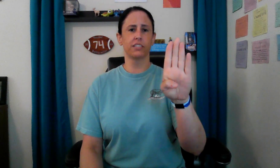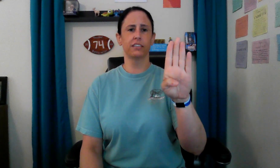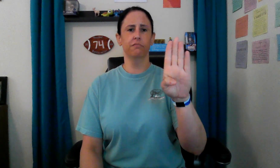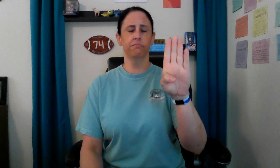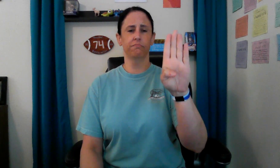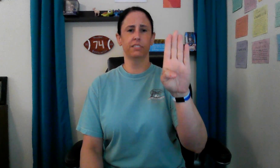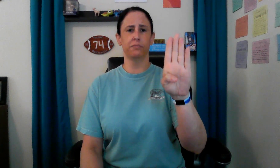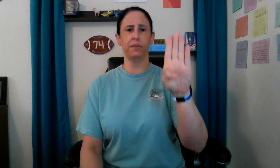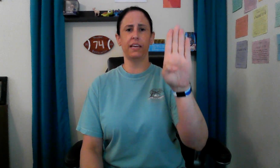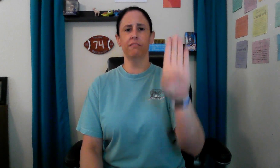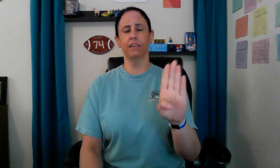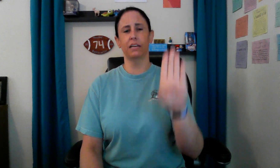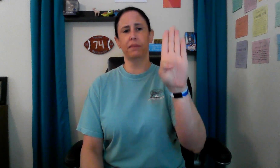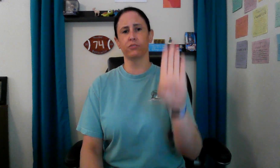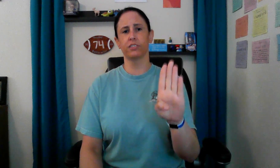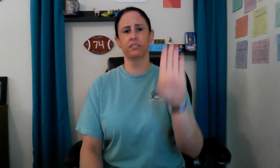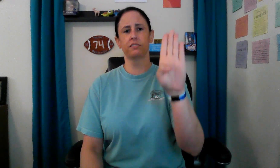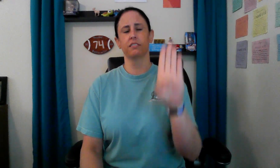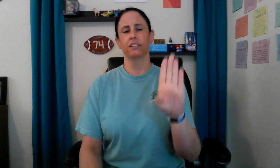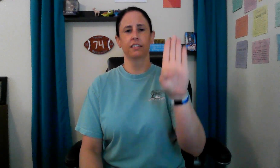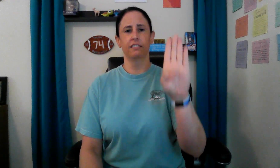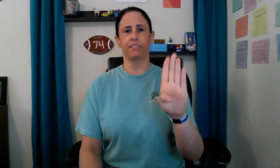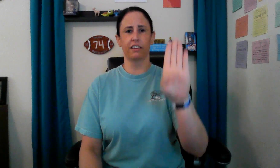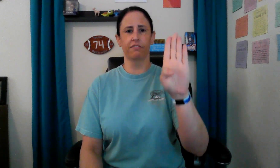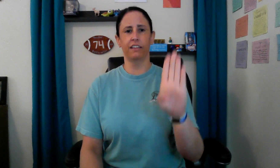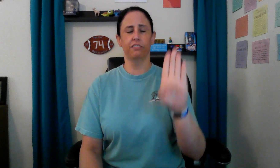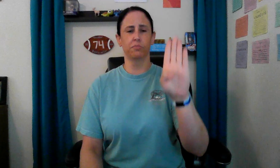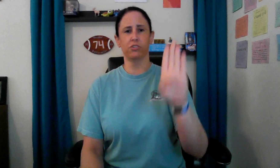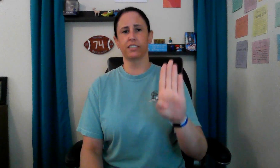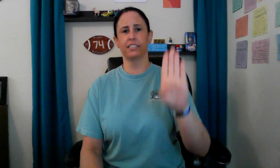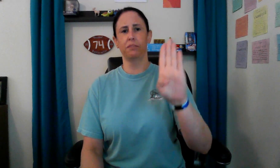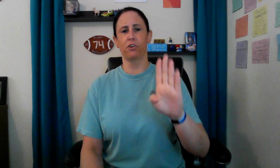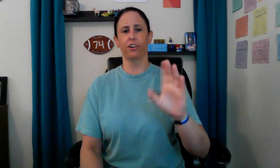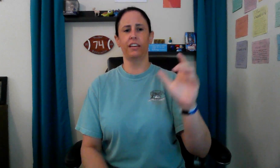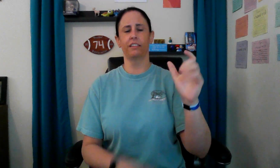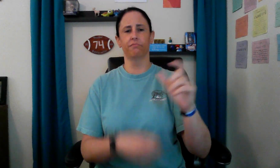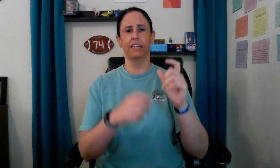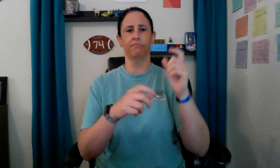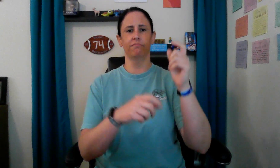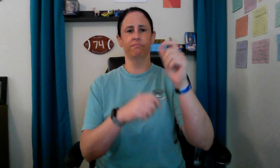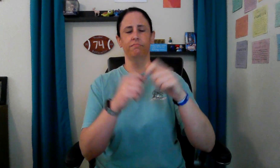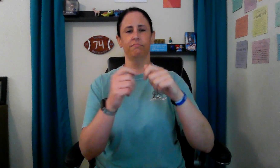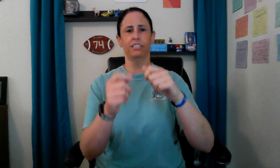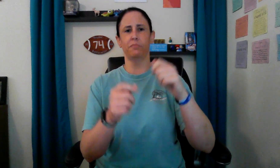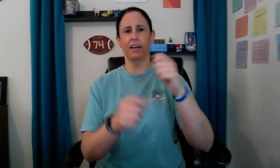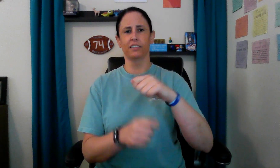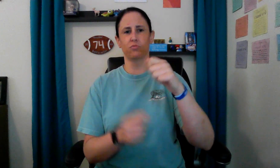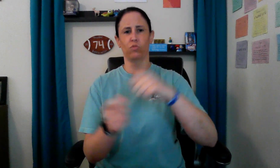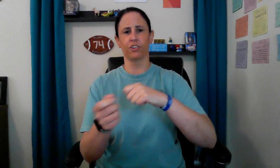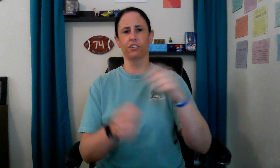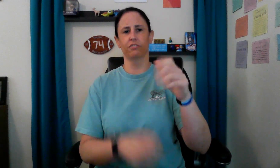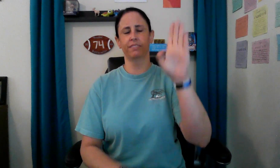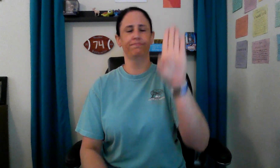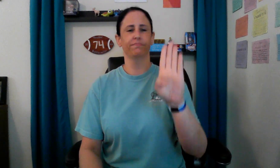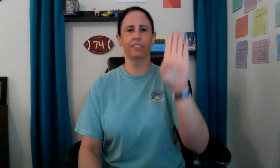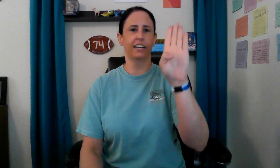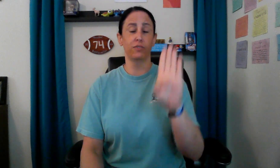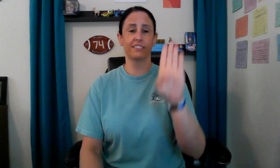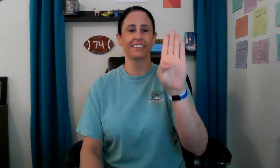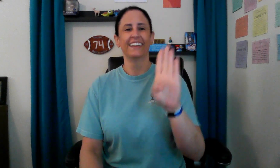Boston, it's a B and it bounces. I think of like the Boston Tea Party and like tea bags, water. Anyways,